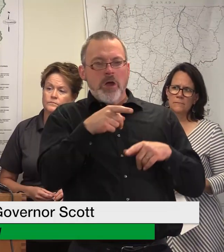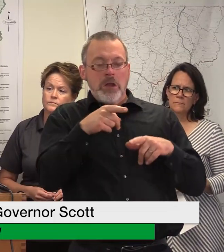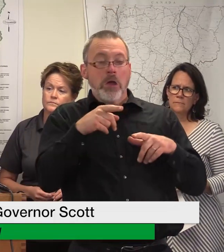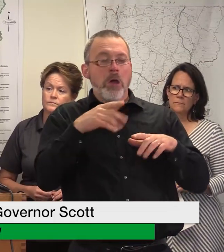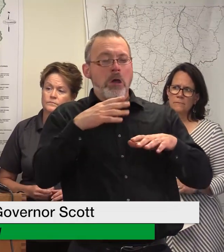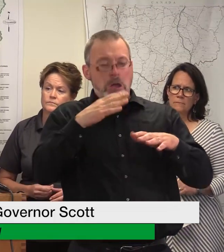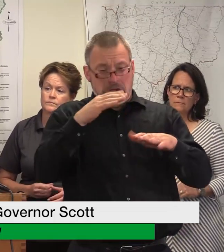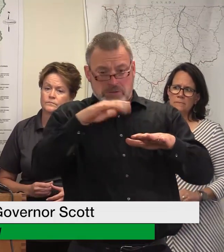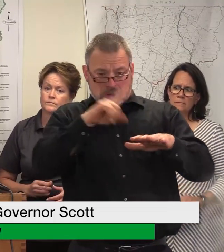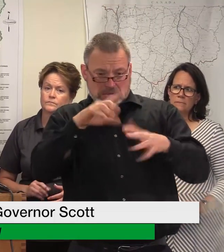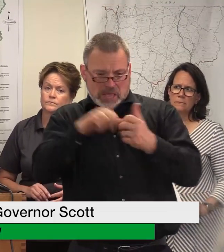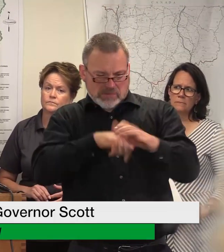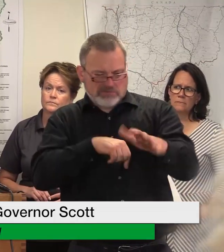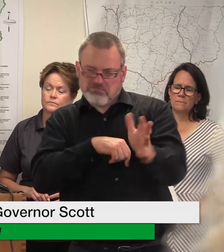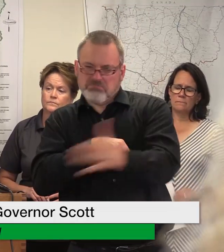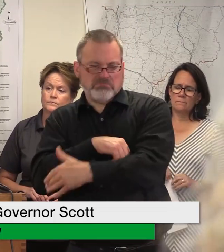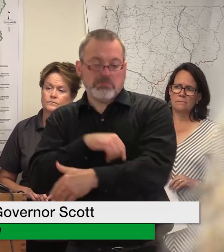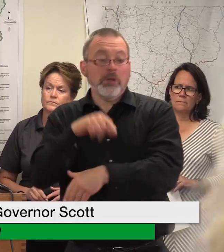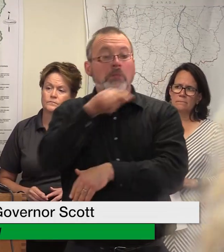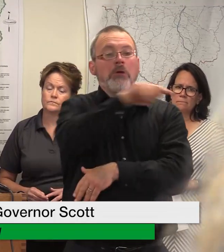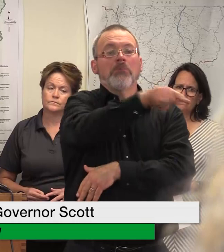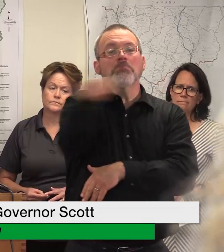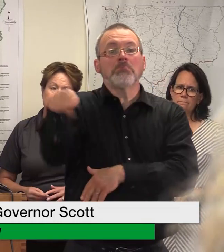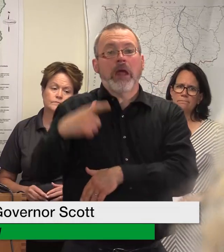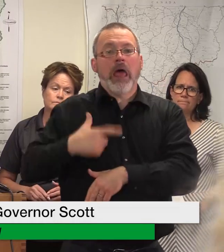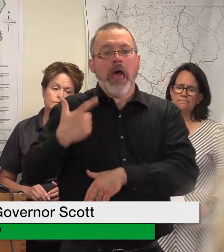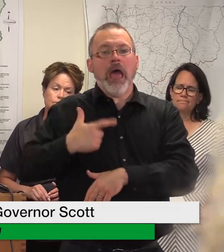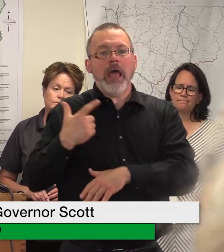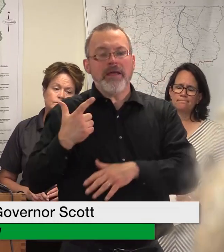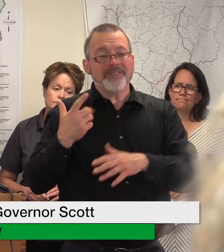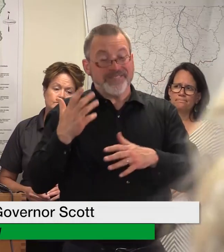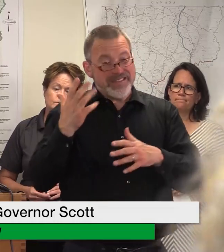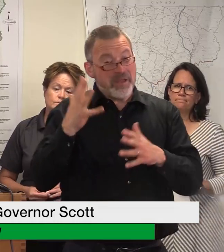is probably not going to make it that was underwater.